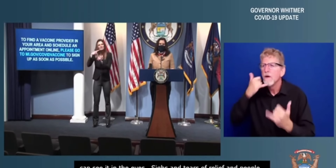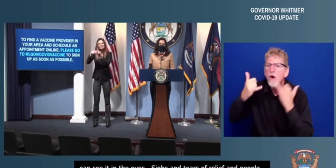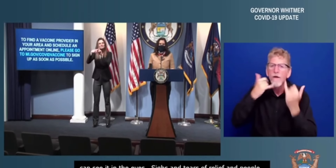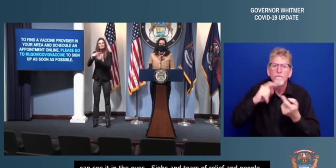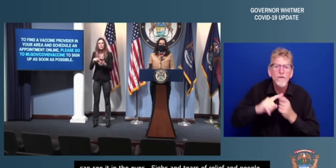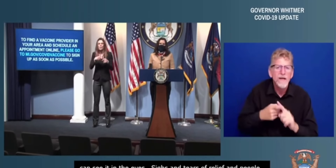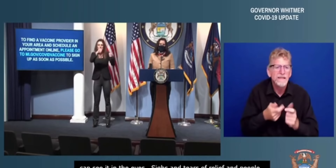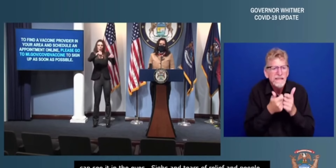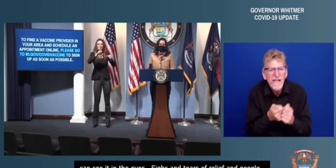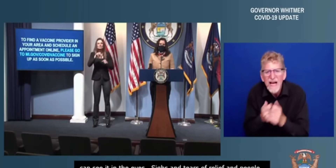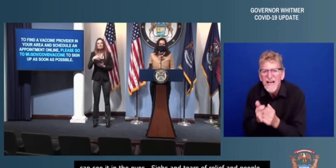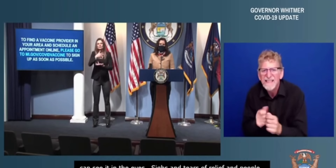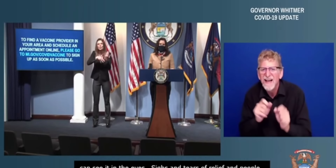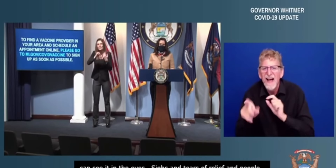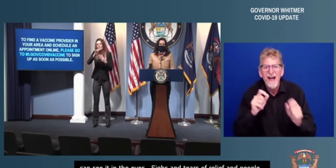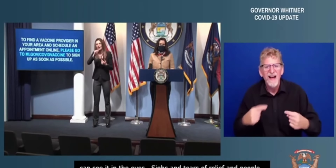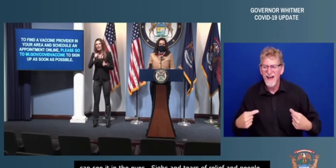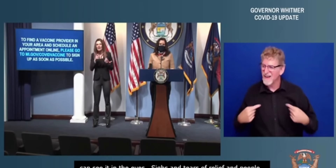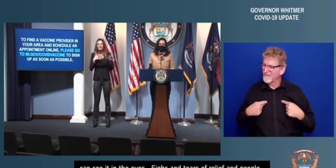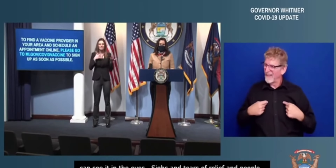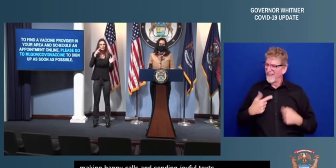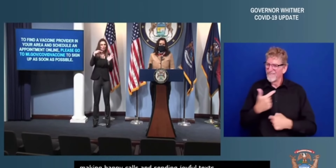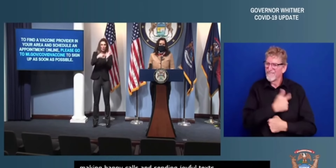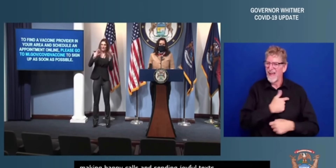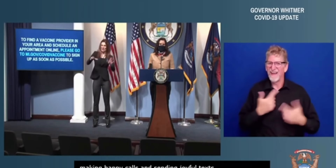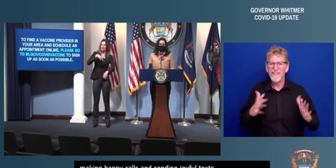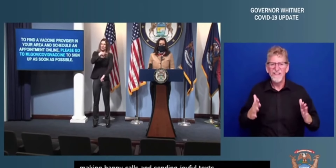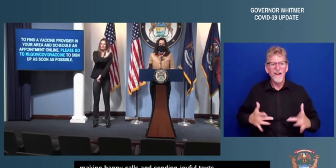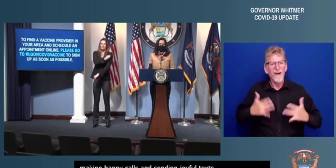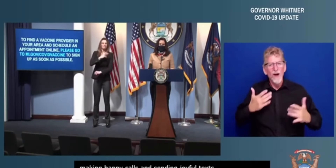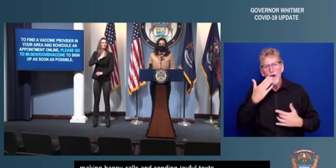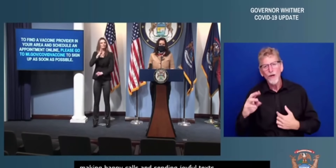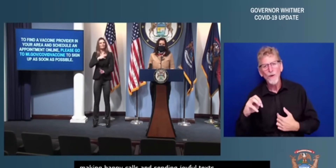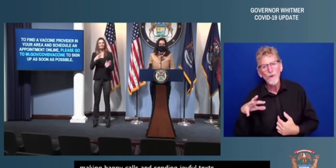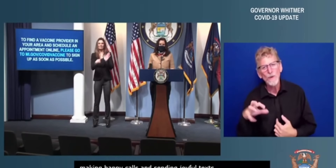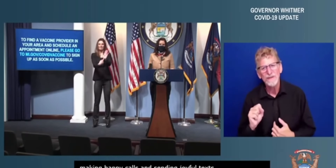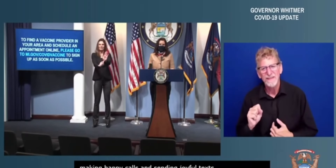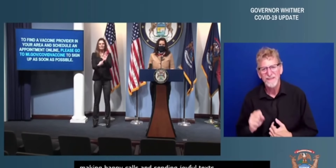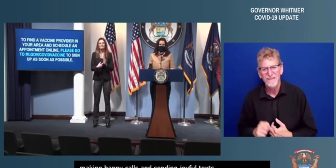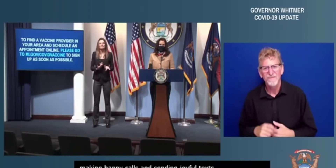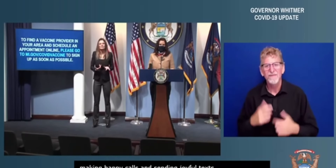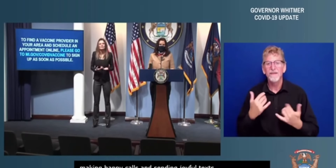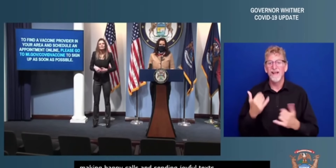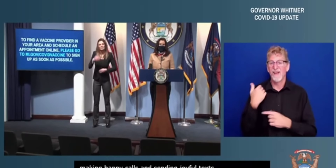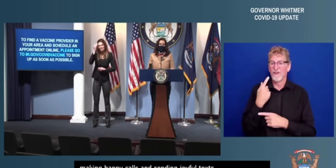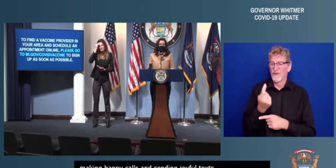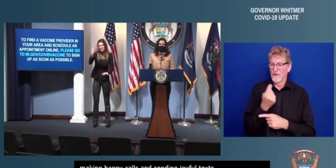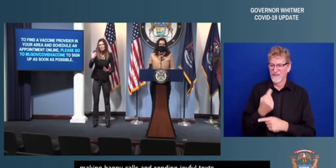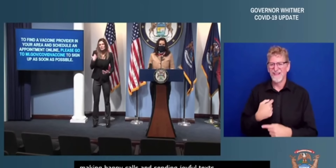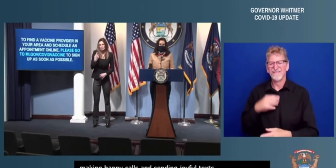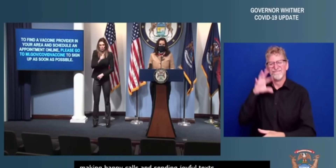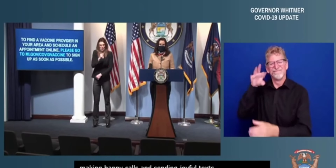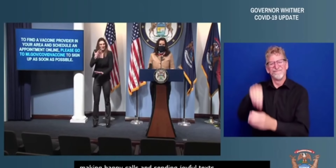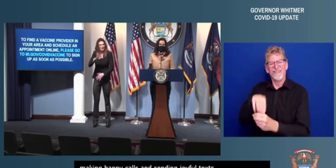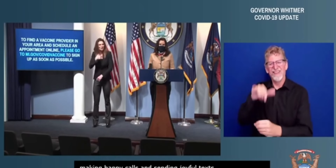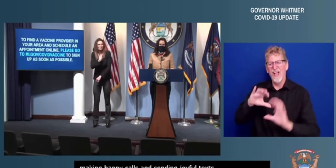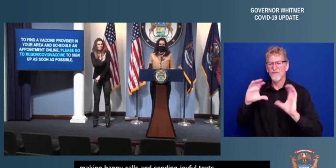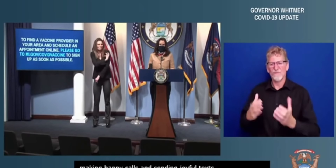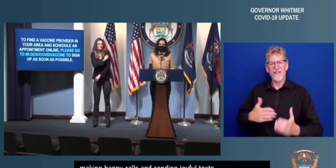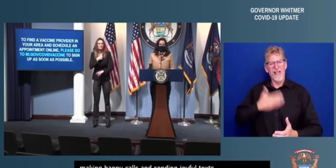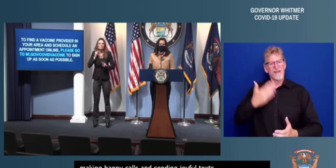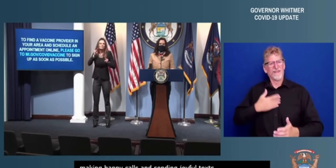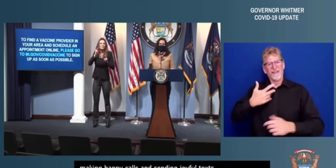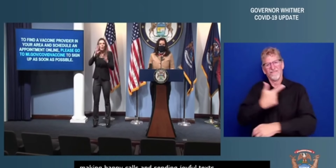posts. On Tuesday, I was happy to join those celebrations. I can't wait to be with my friends and family this year, and I know we can beat this